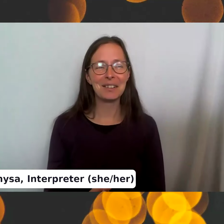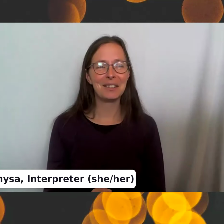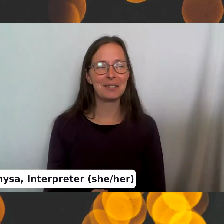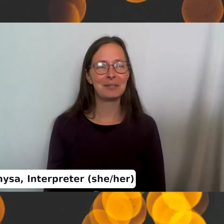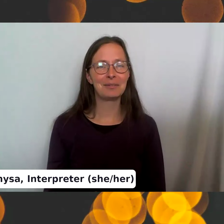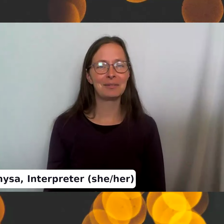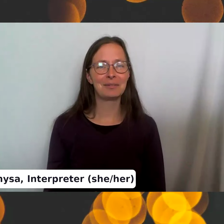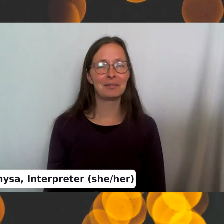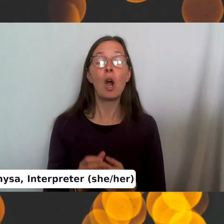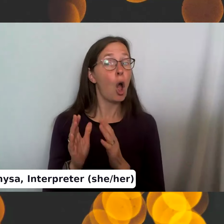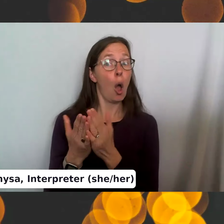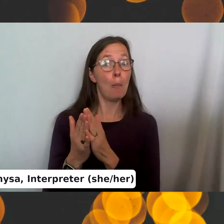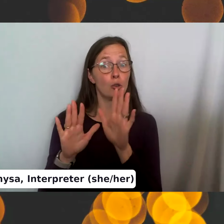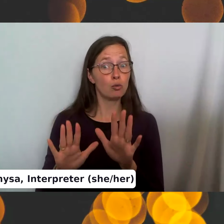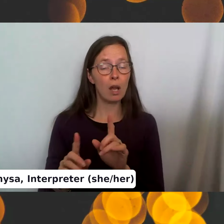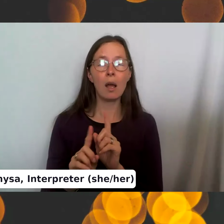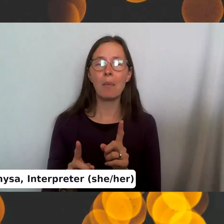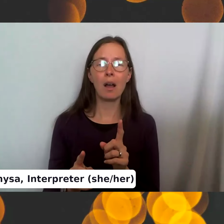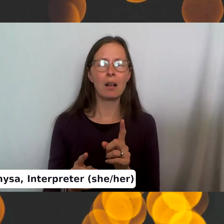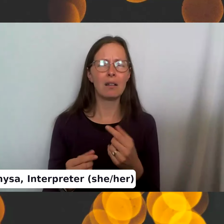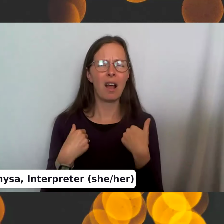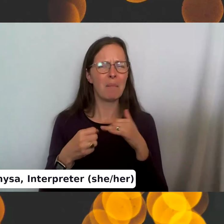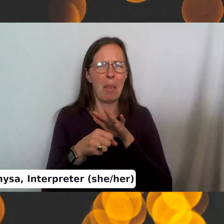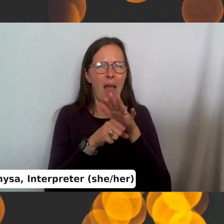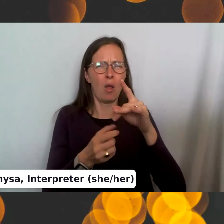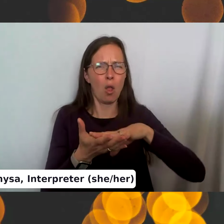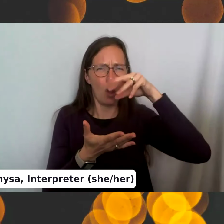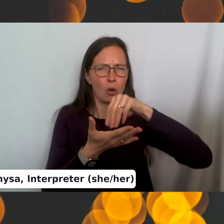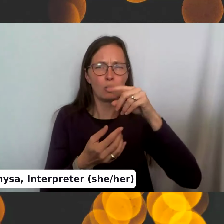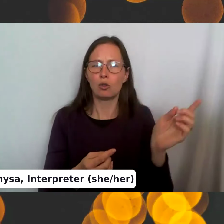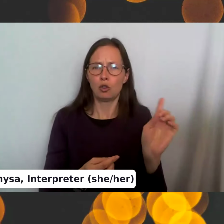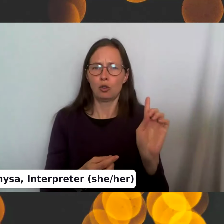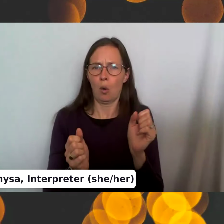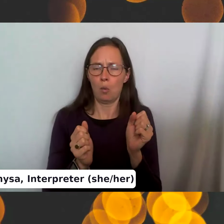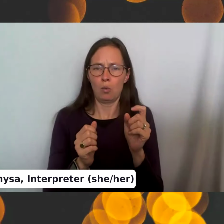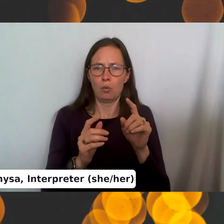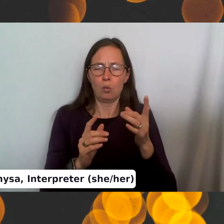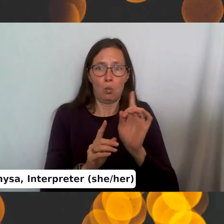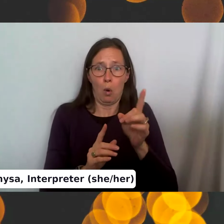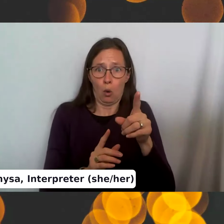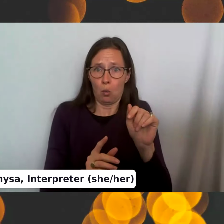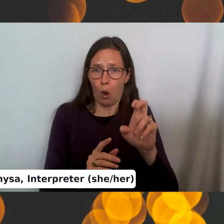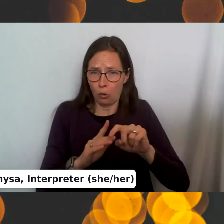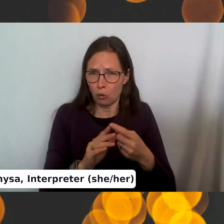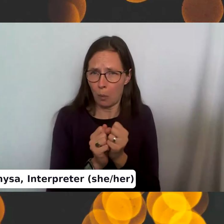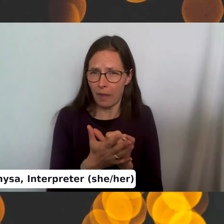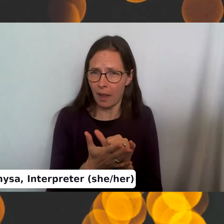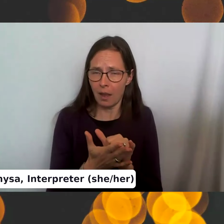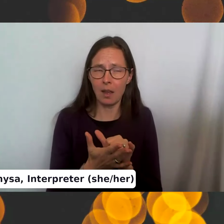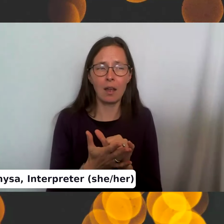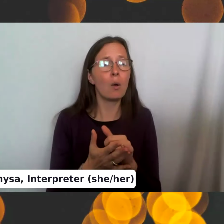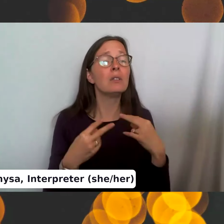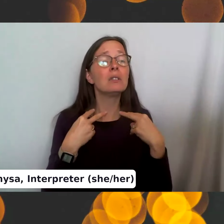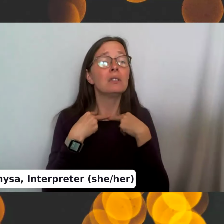The book is great, but there's always more to learn. So just start where you are. Being stuck in the